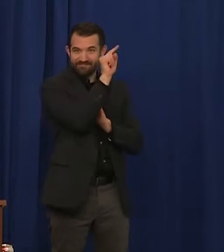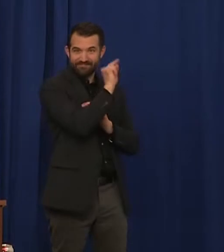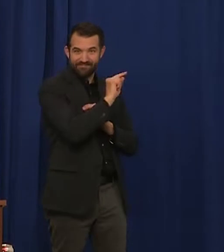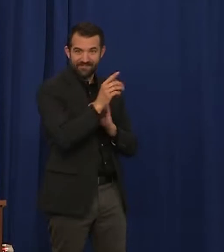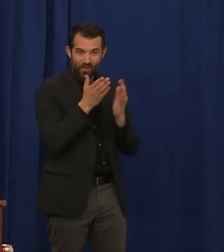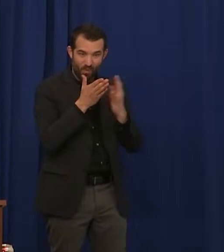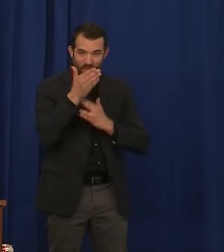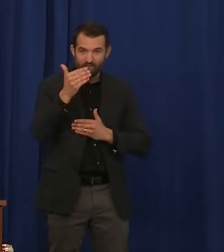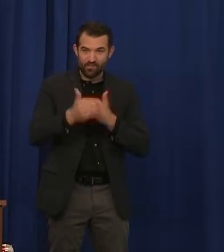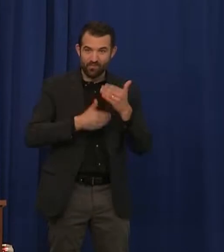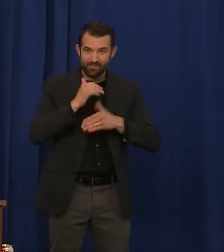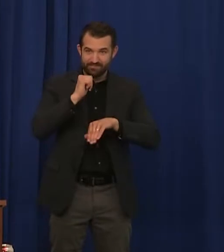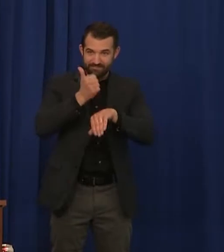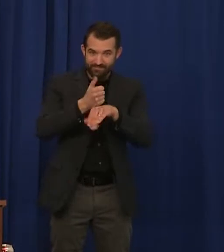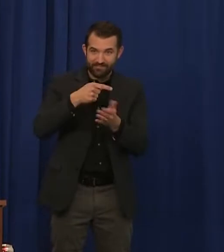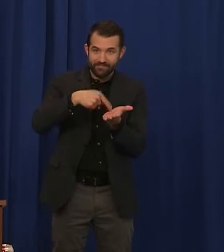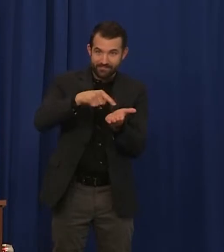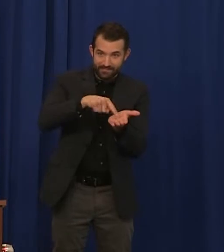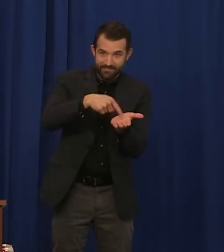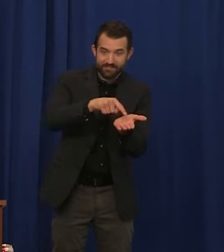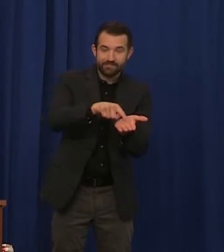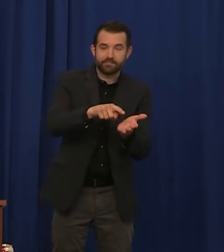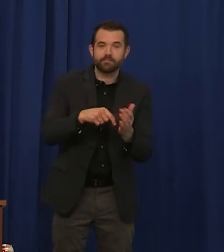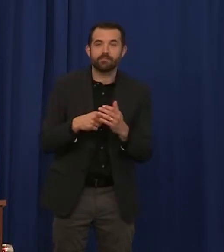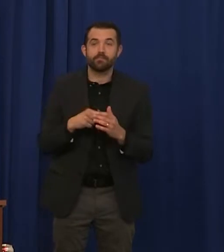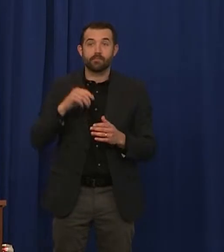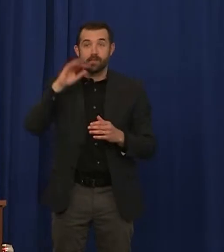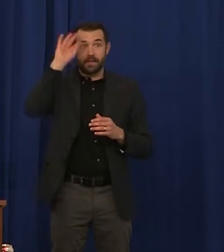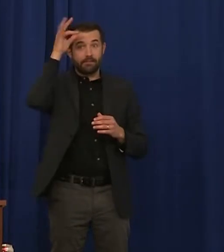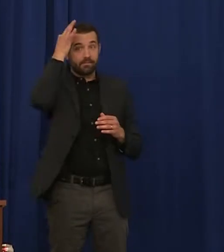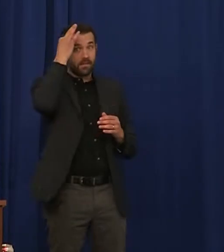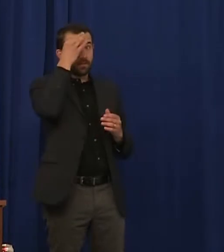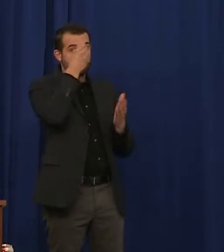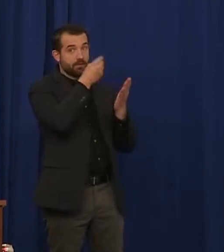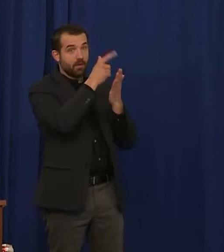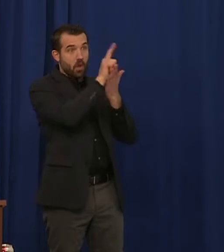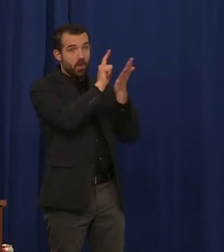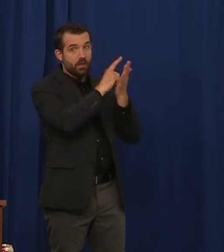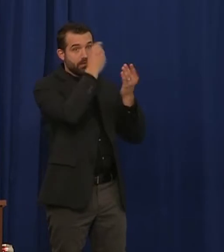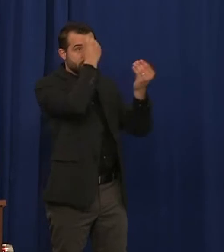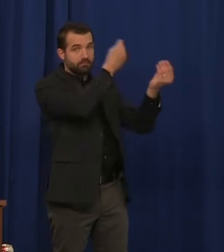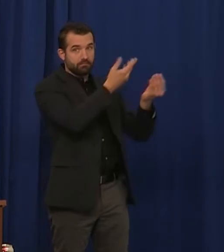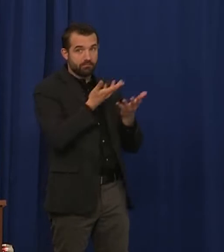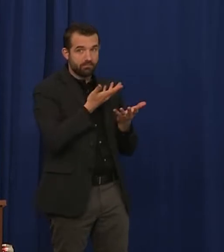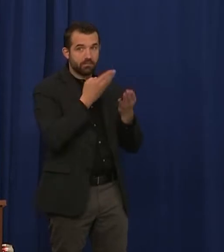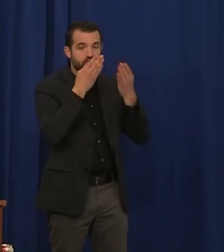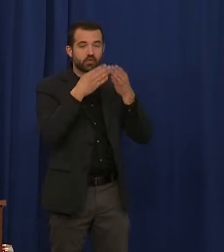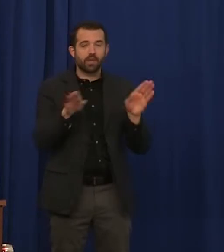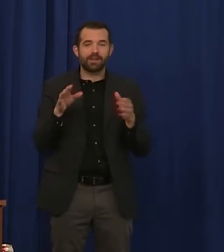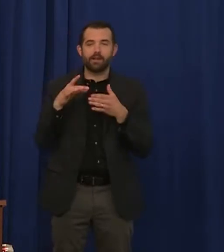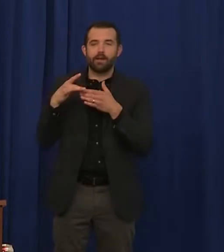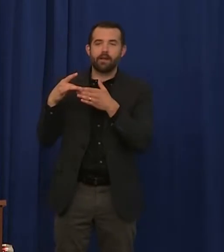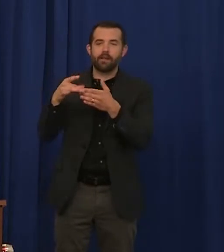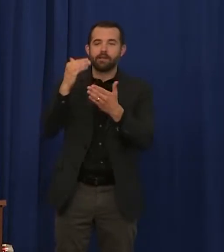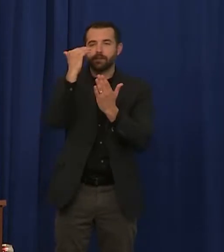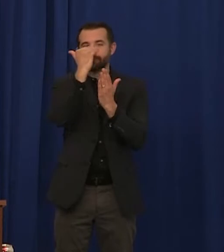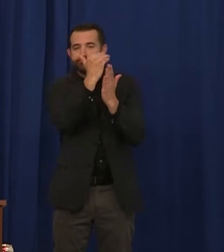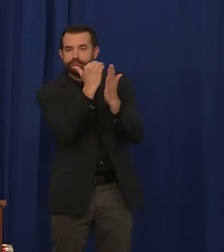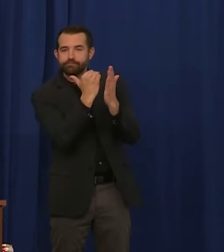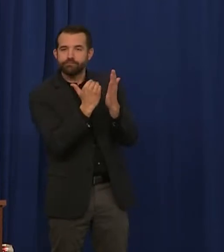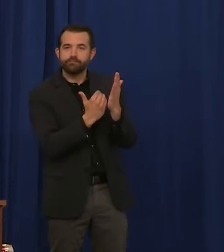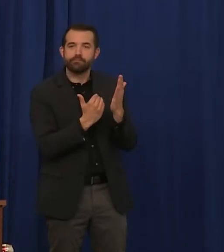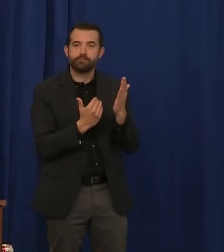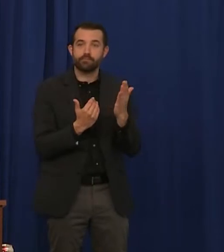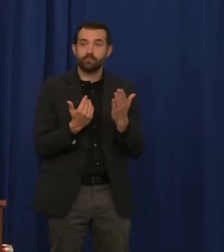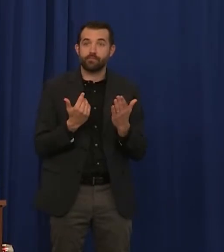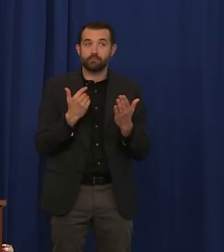federal legislation provided the general parameters for the program, and the U.S. Department of Labor has been working to provide the rules